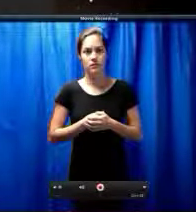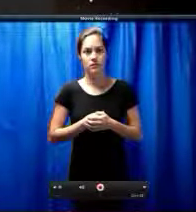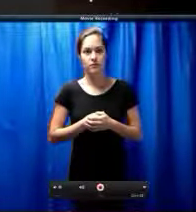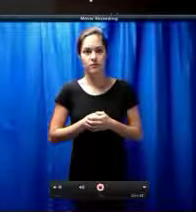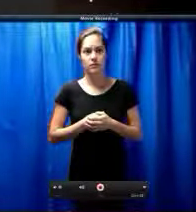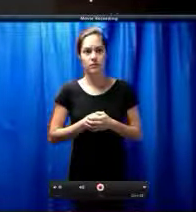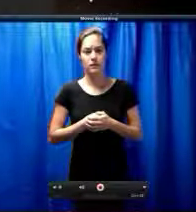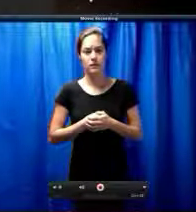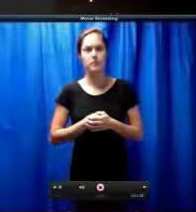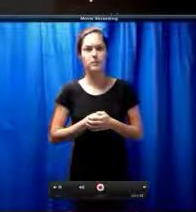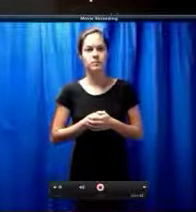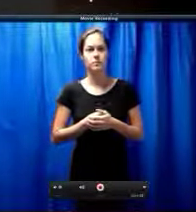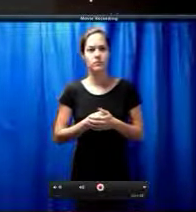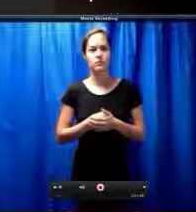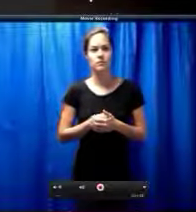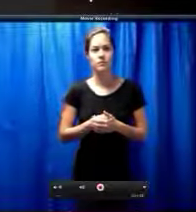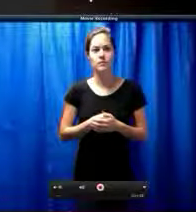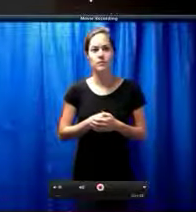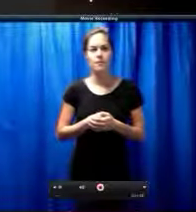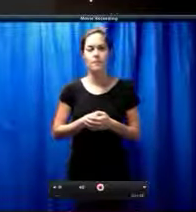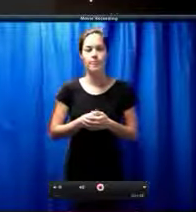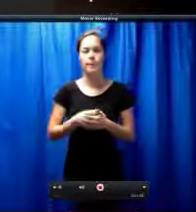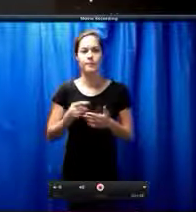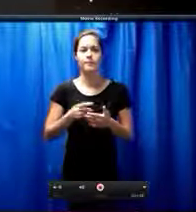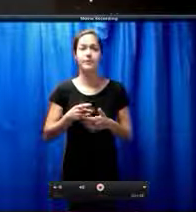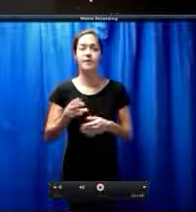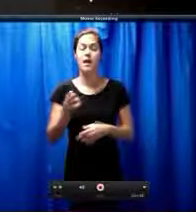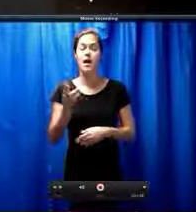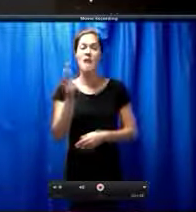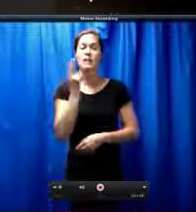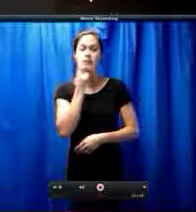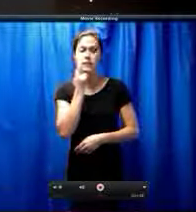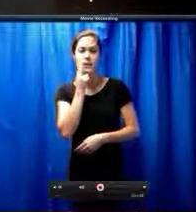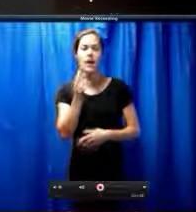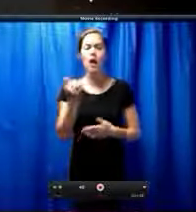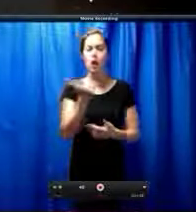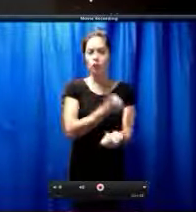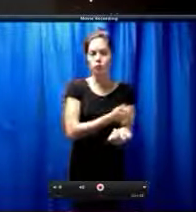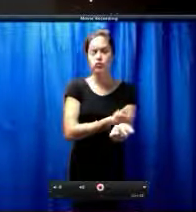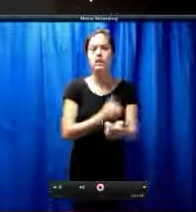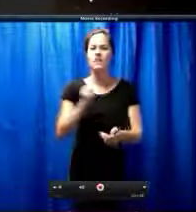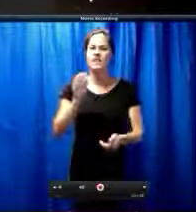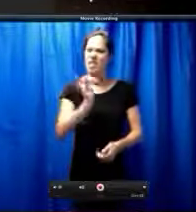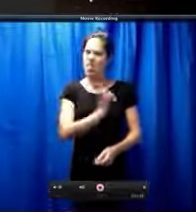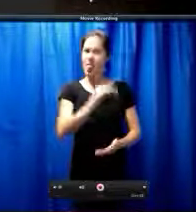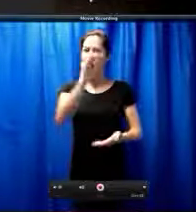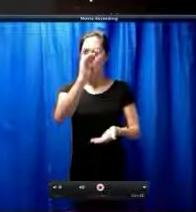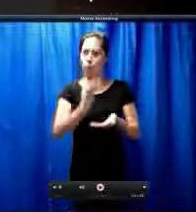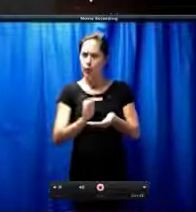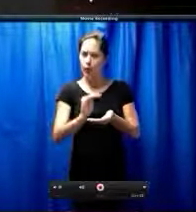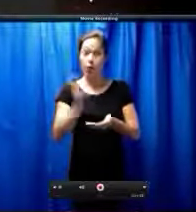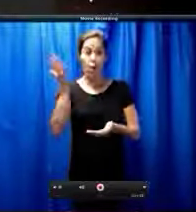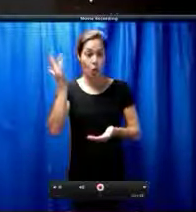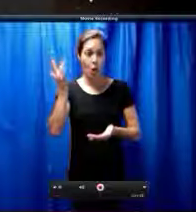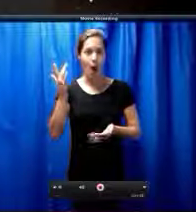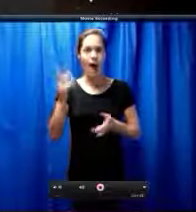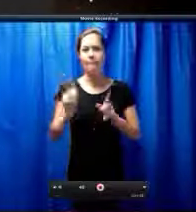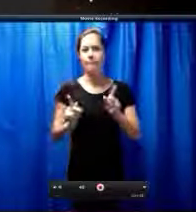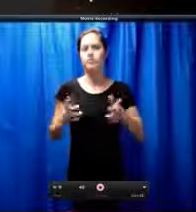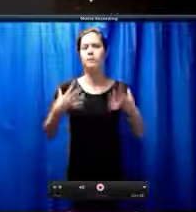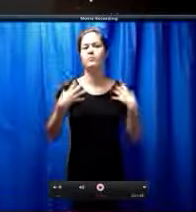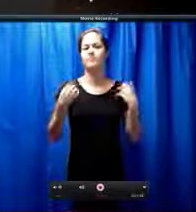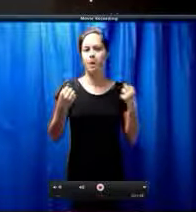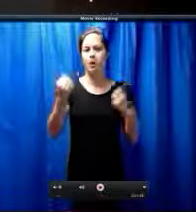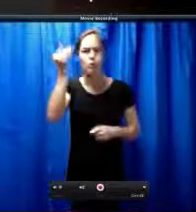getting smarter about their practices of smoking. So we've seen a 50% decrease on that. But look at the HPV positive ones.